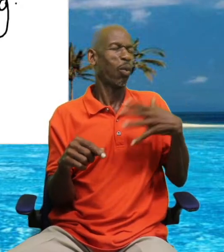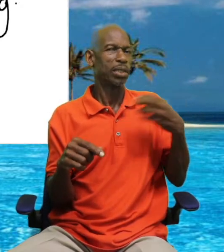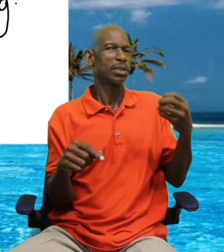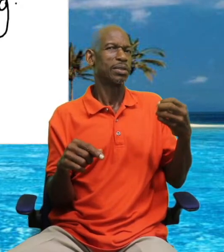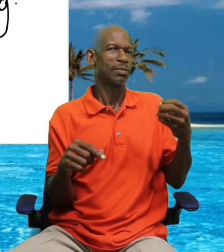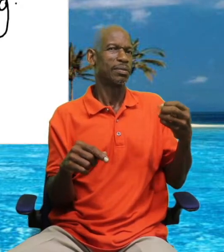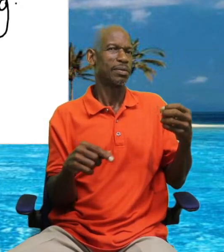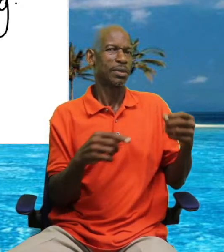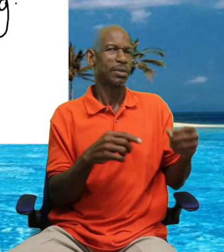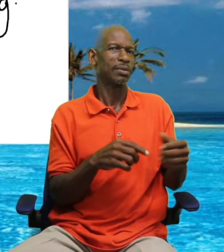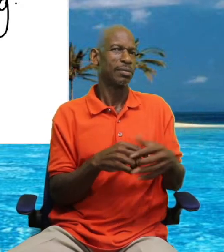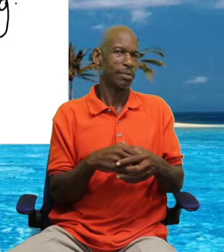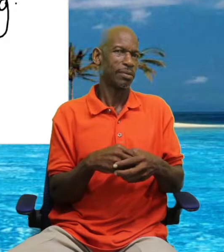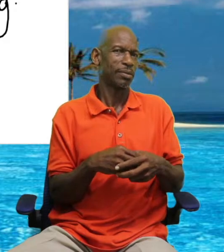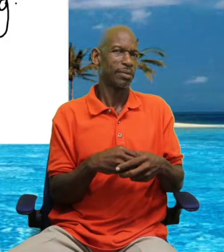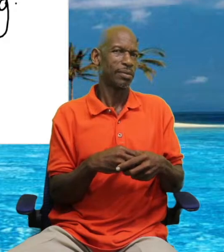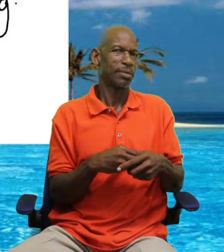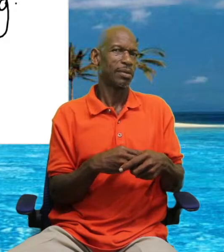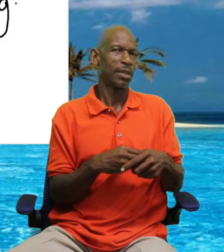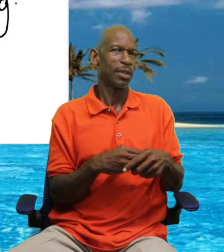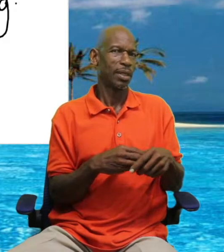two sentences in each one.